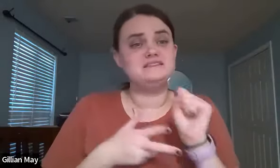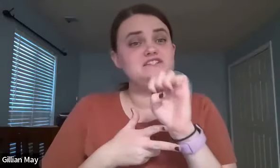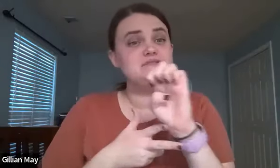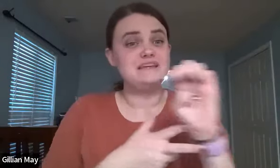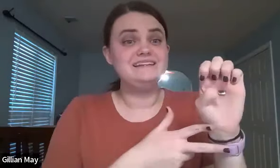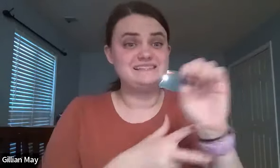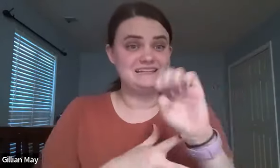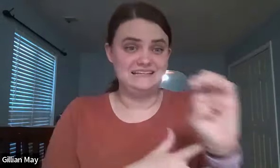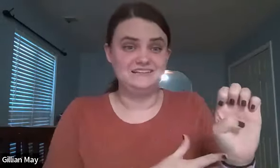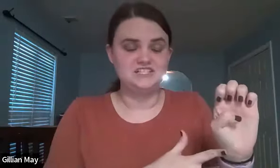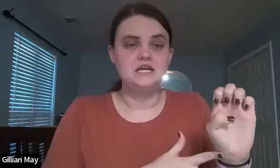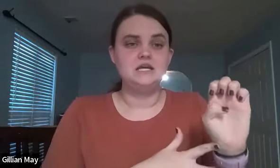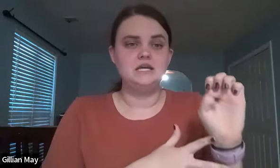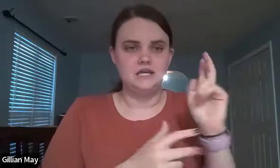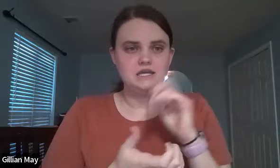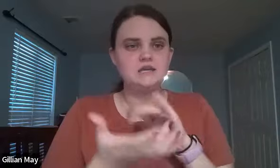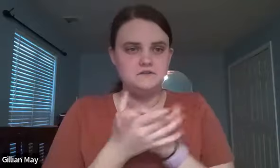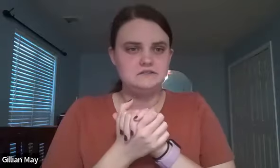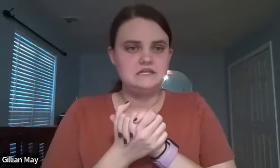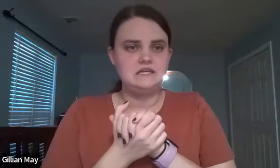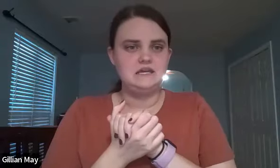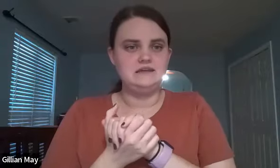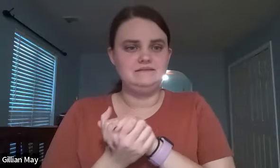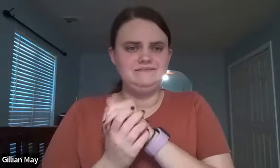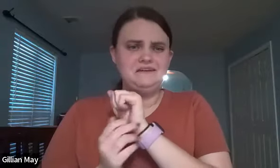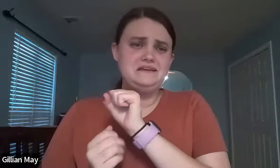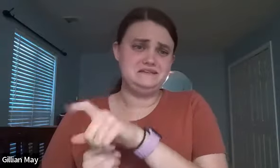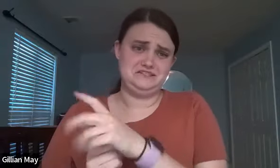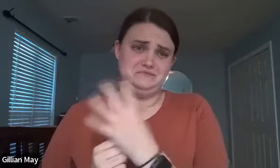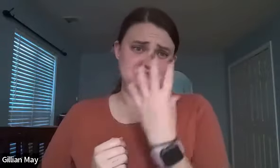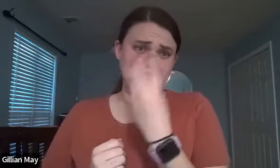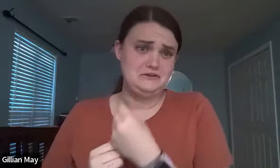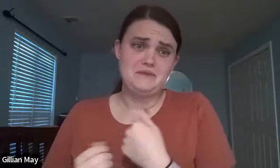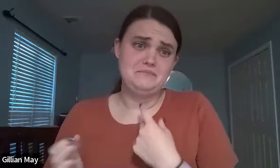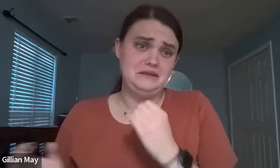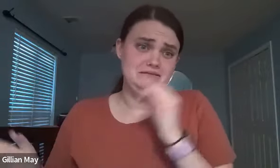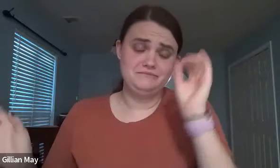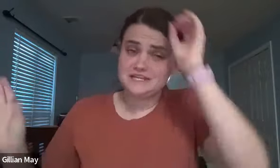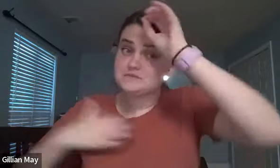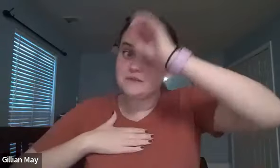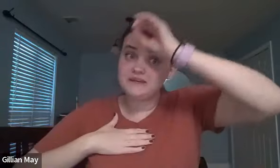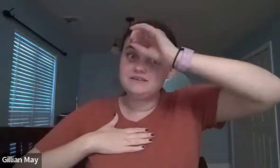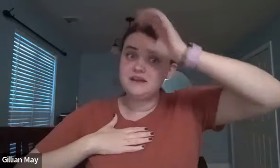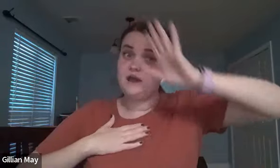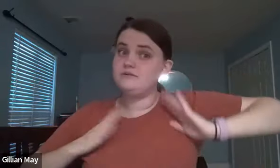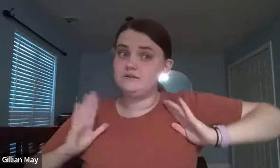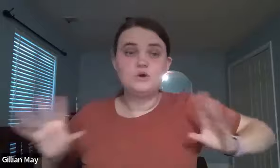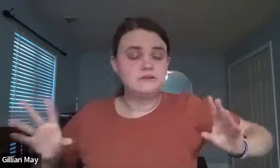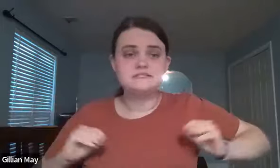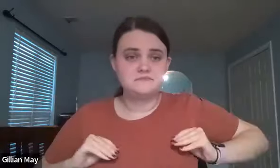let's do sign the exact English. It can get confusing, and ASL is just much prettier in my opinion. But that's just my opinion. I will totally accept